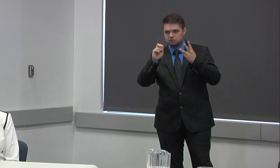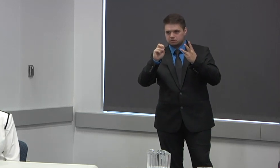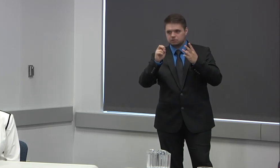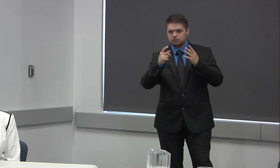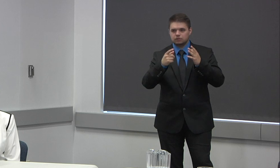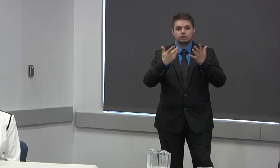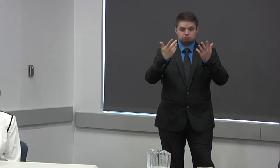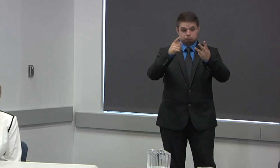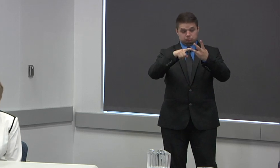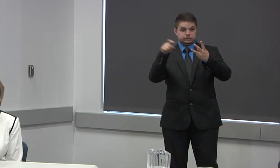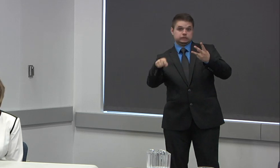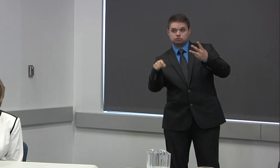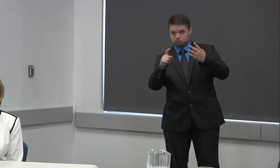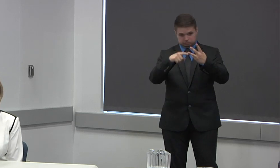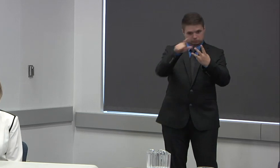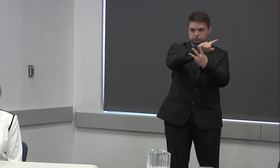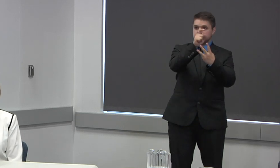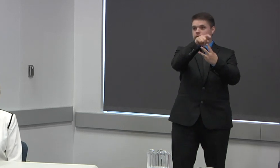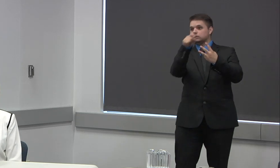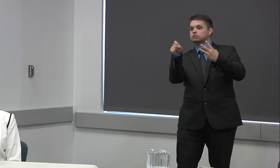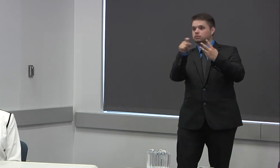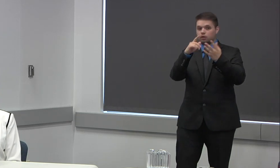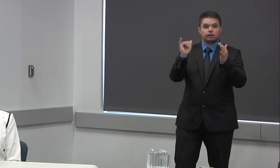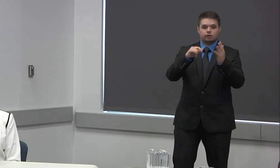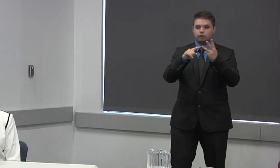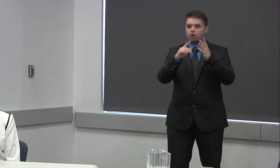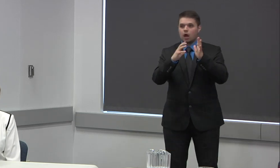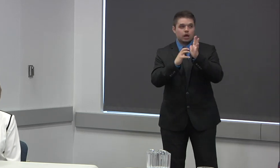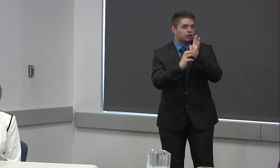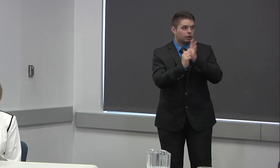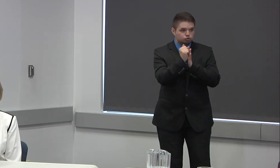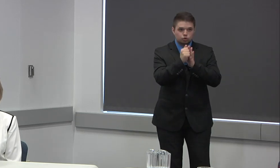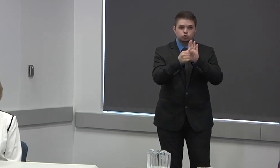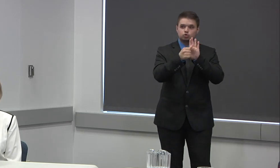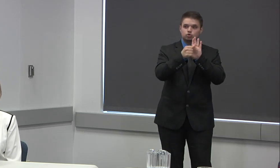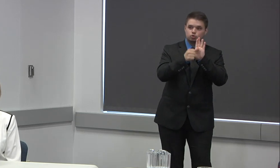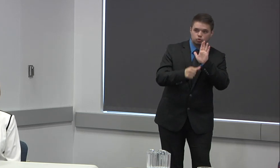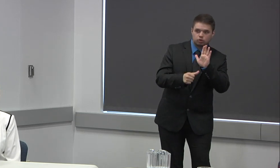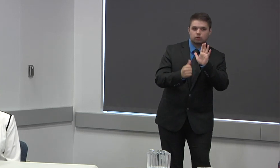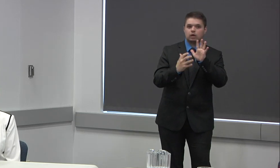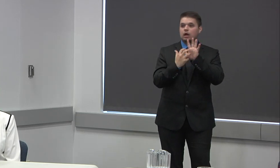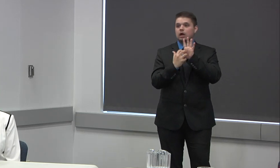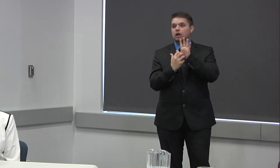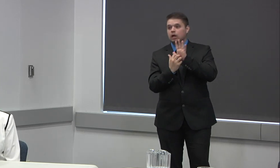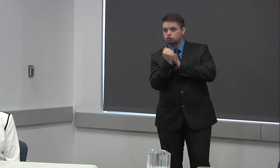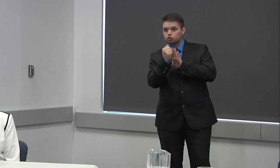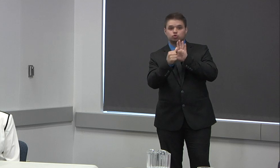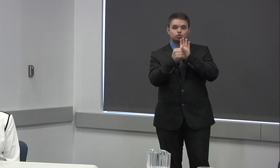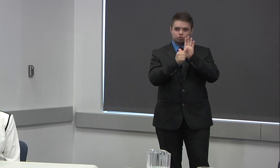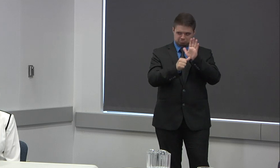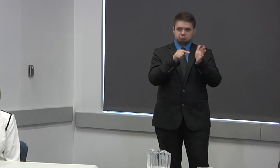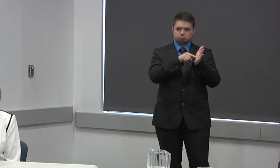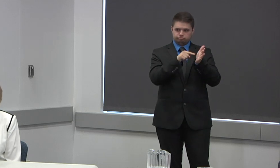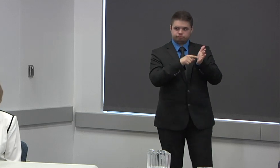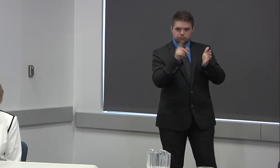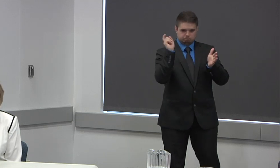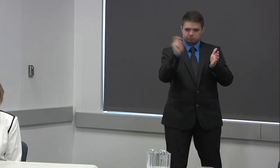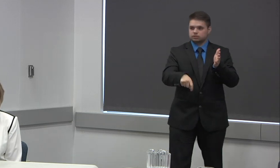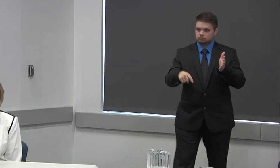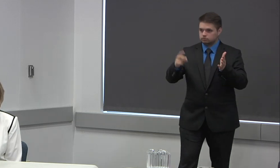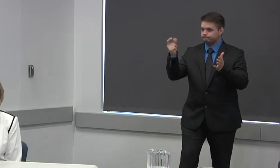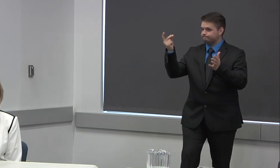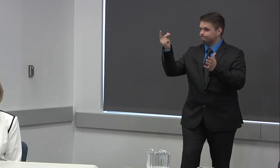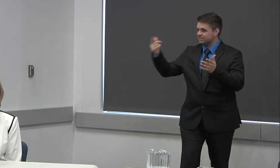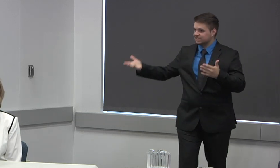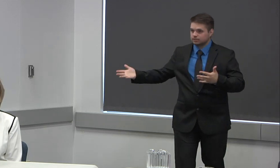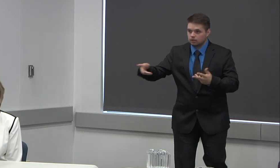reference would be to a cancer surgery. Often a surgical treatment for cancer doesn't have to be done emergently or even urgently,